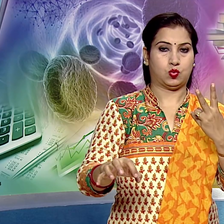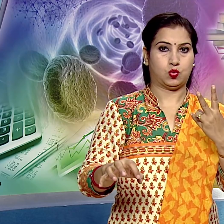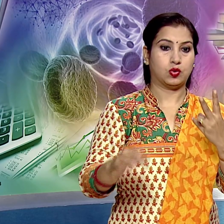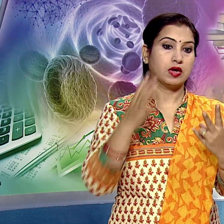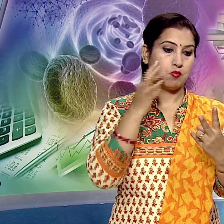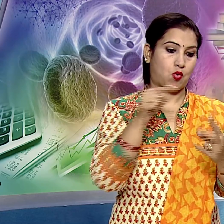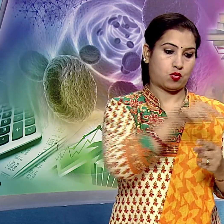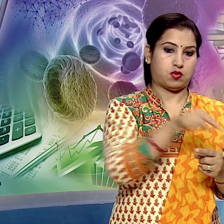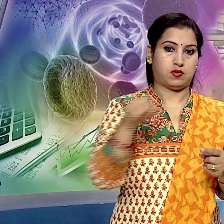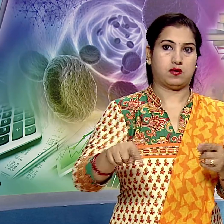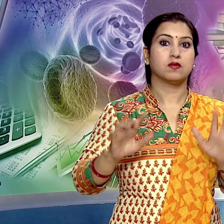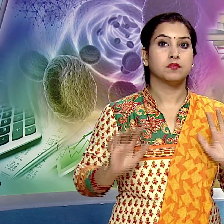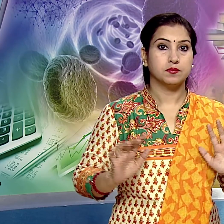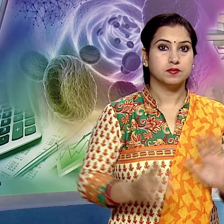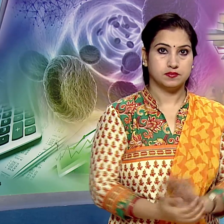two parts.